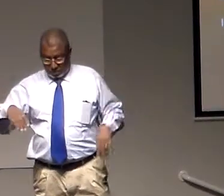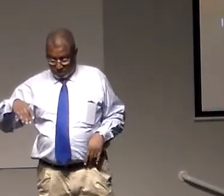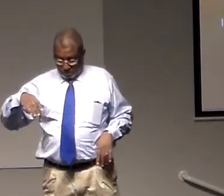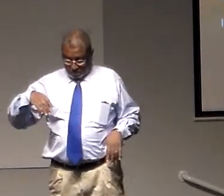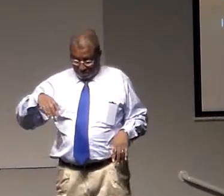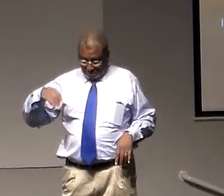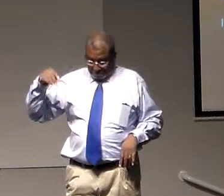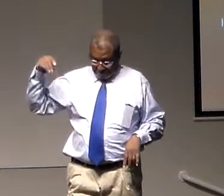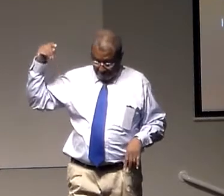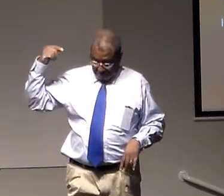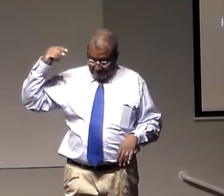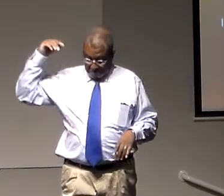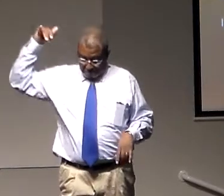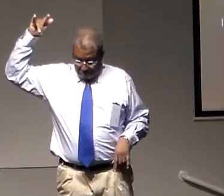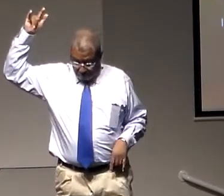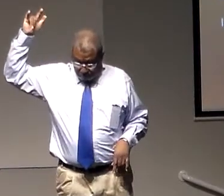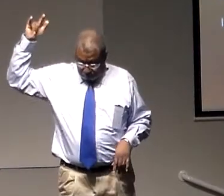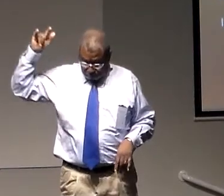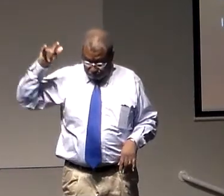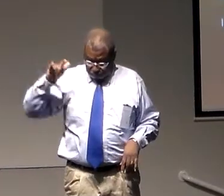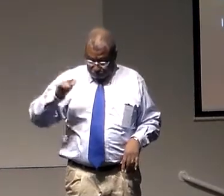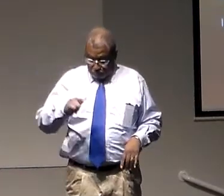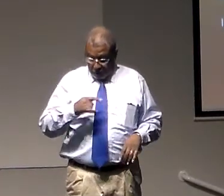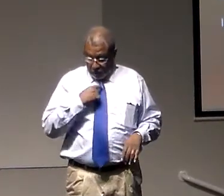So the angels